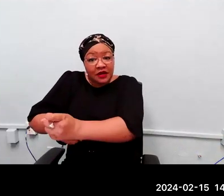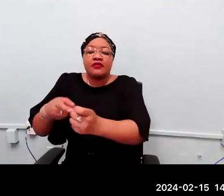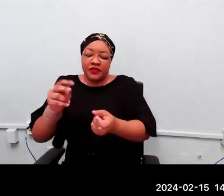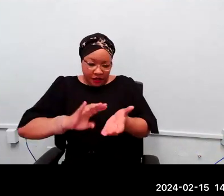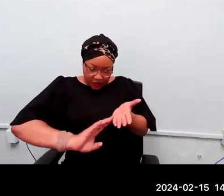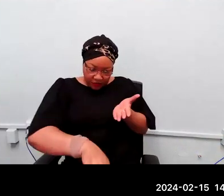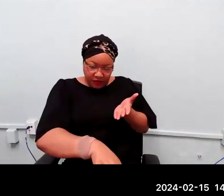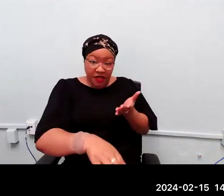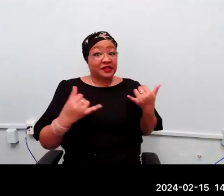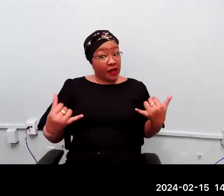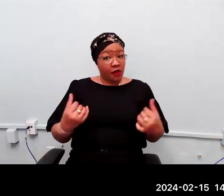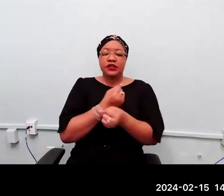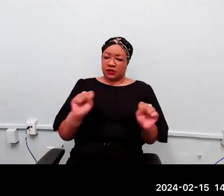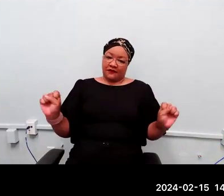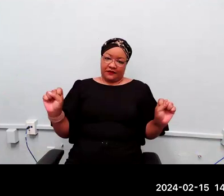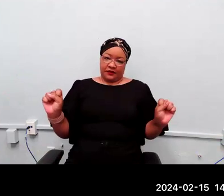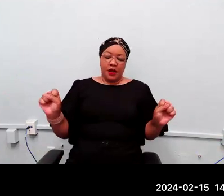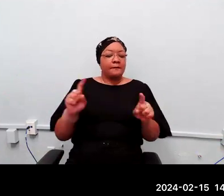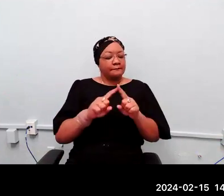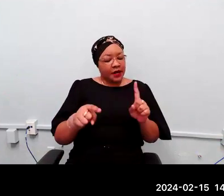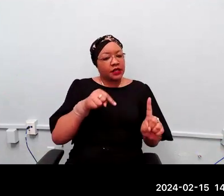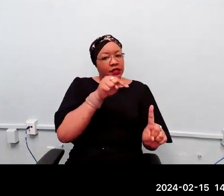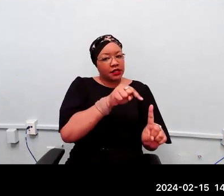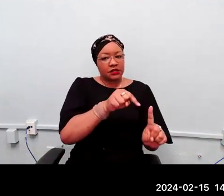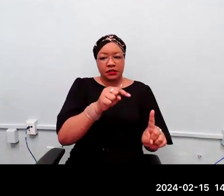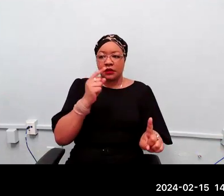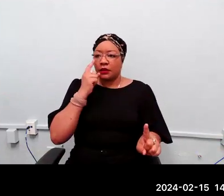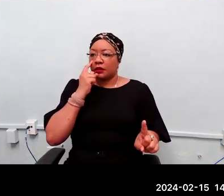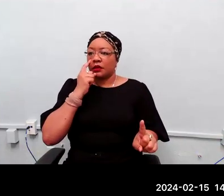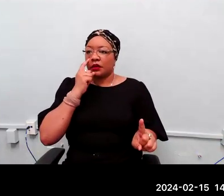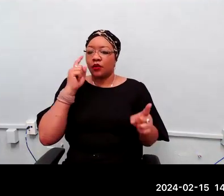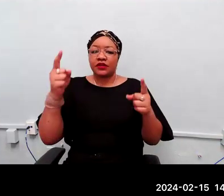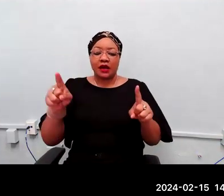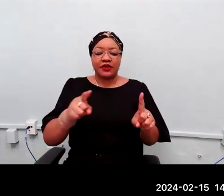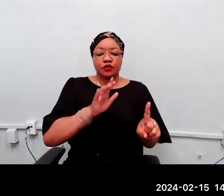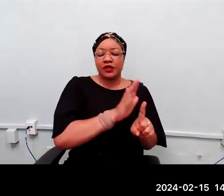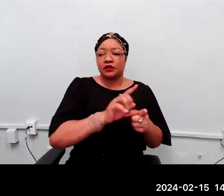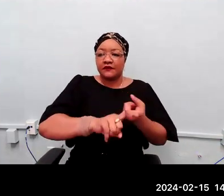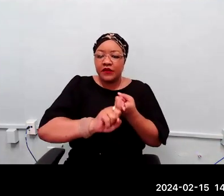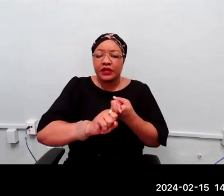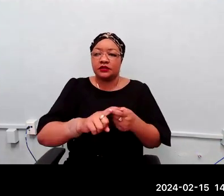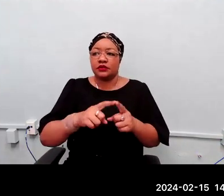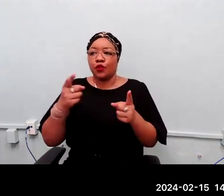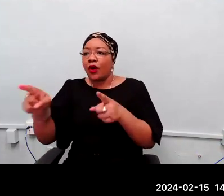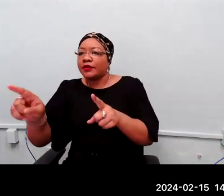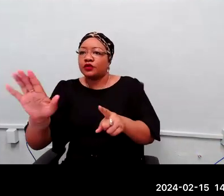he's also witnessing what's happening to friends, family, whatever. So